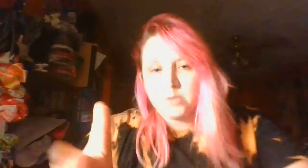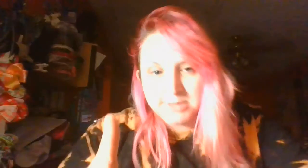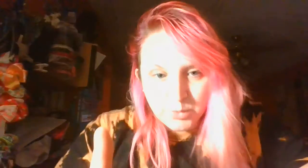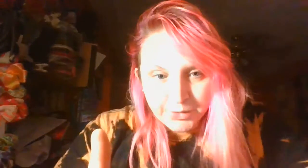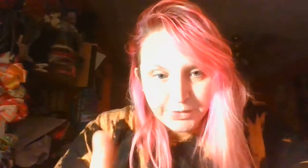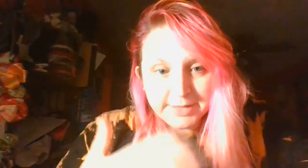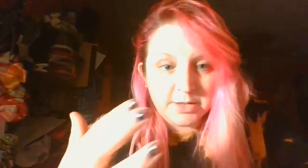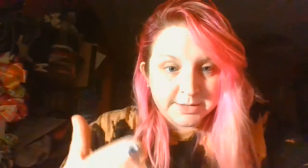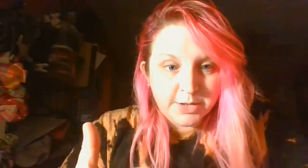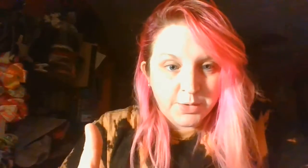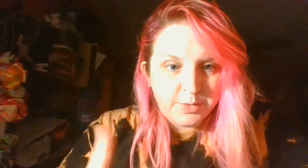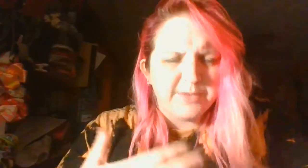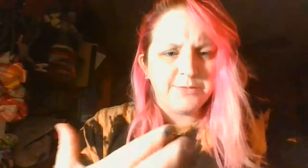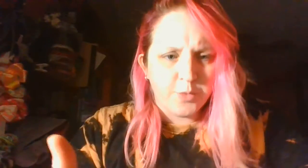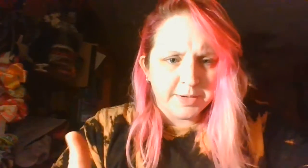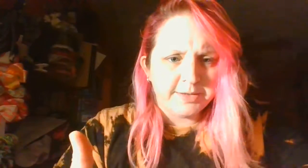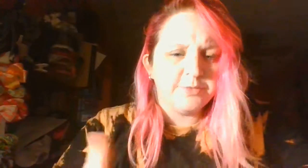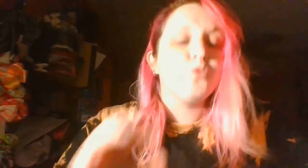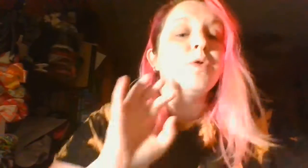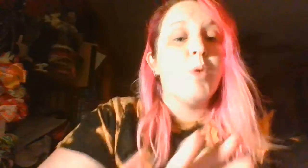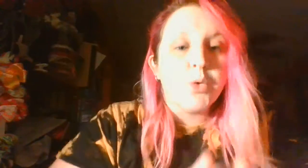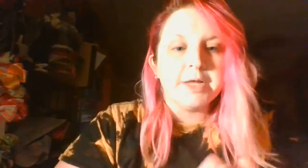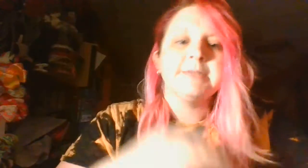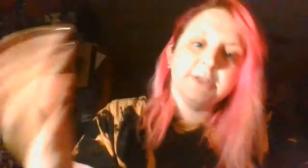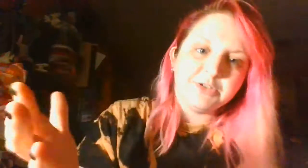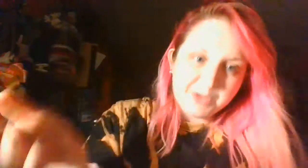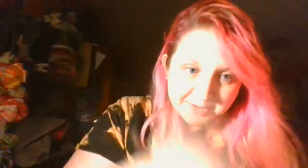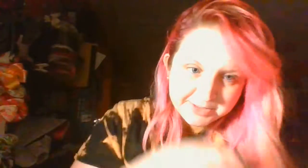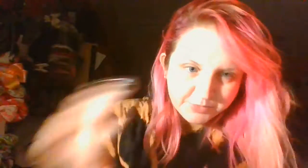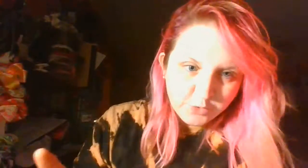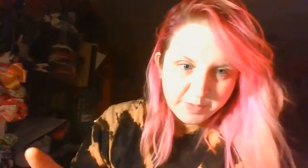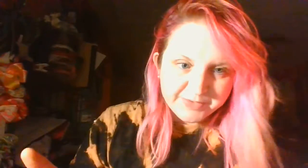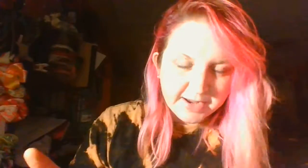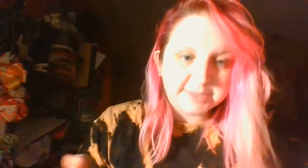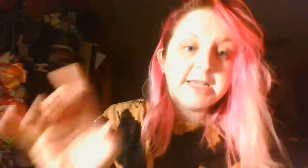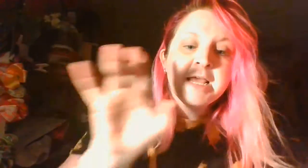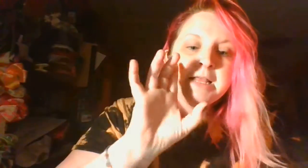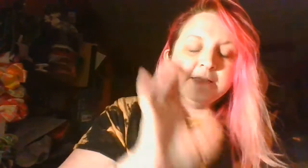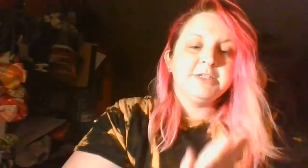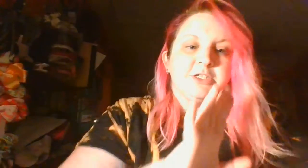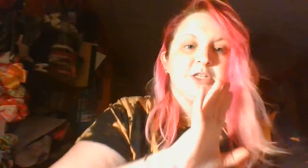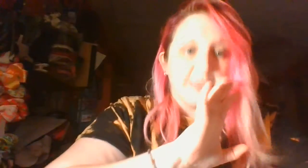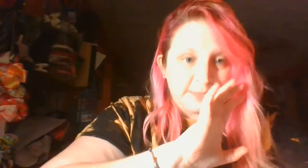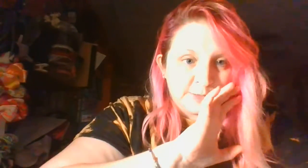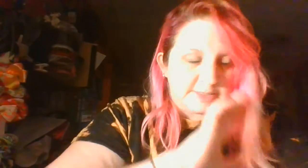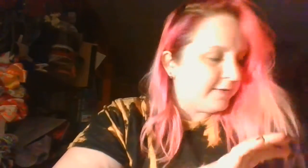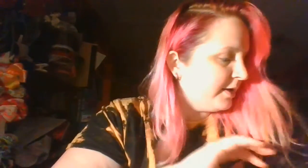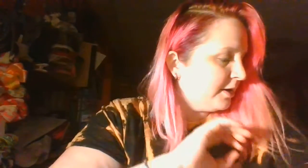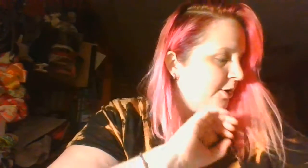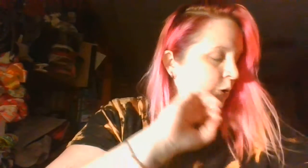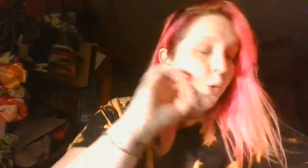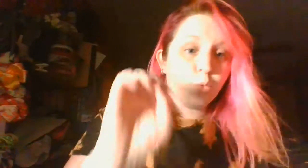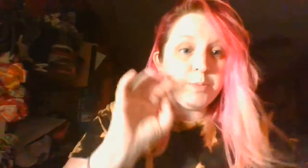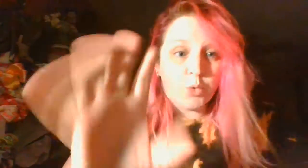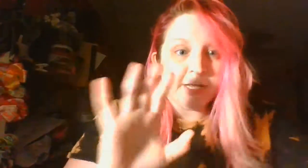Difficulty order is also an informative reporting. All these are informative styles. This is just the specific reporting